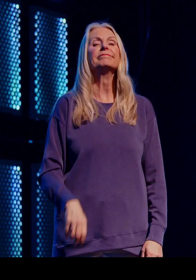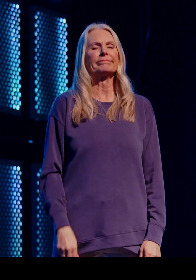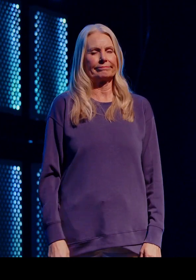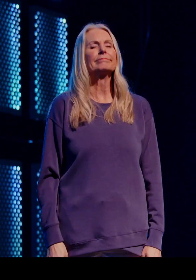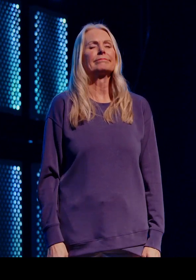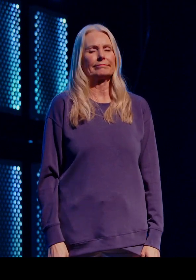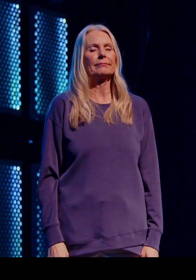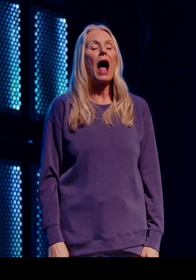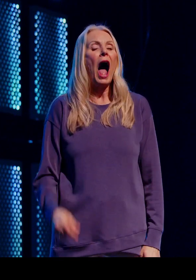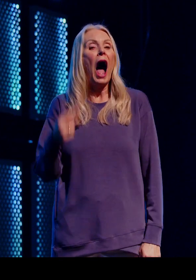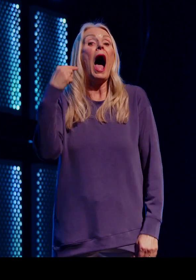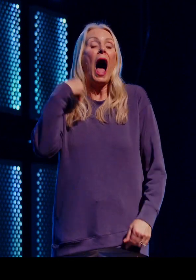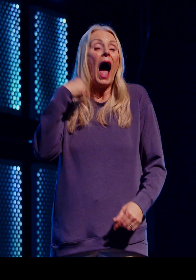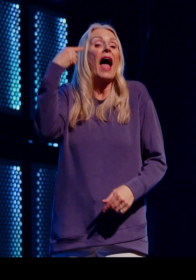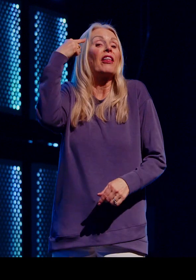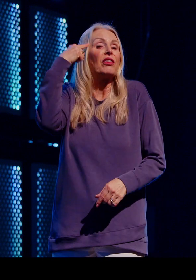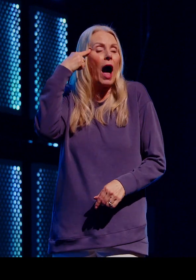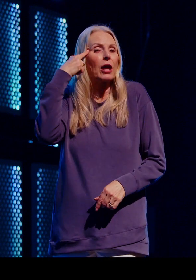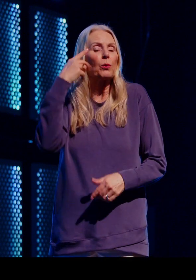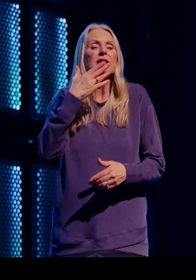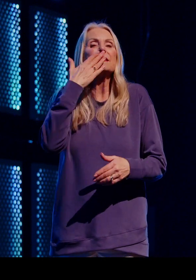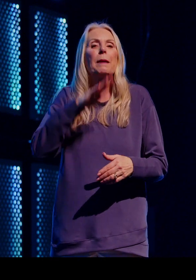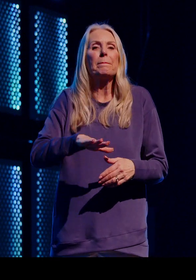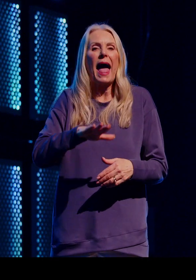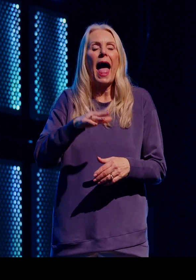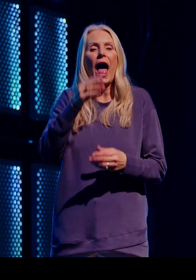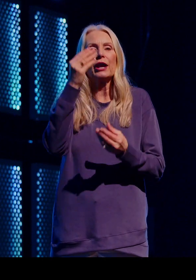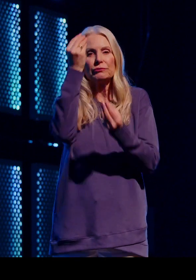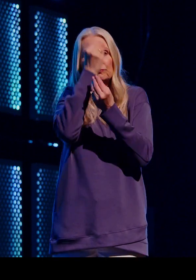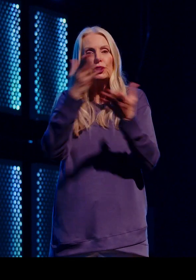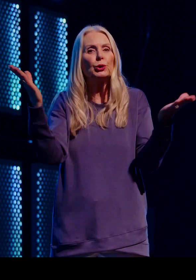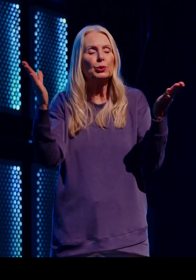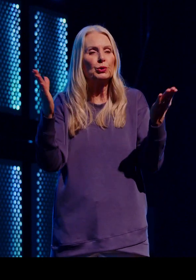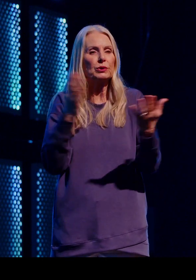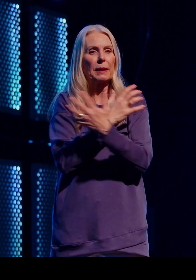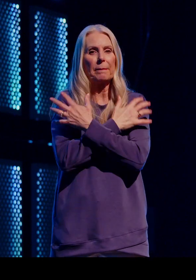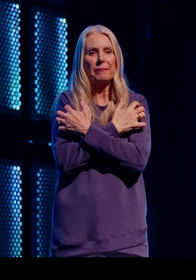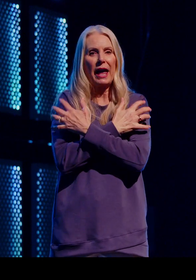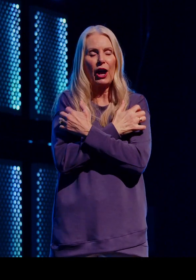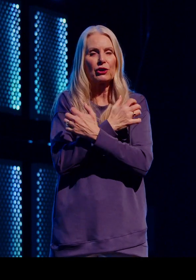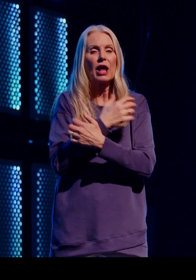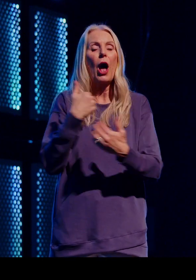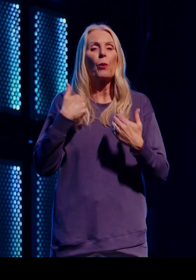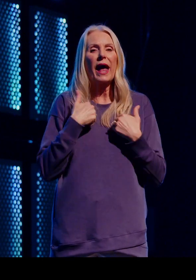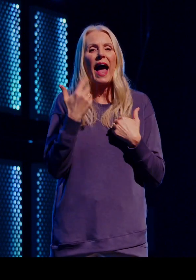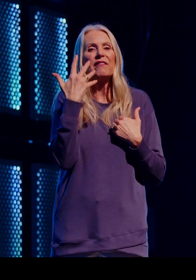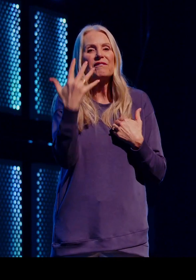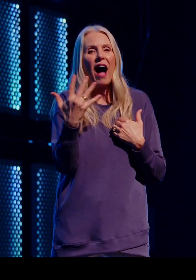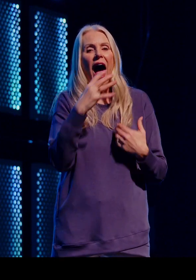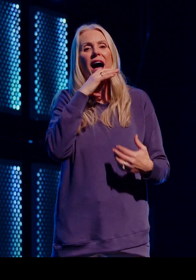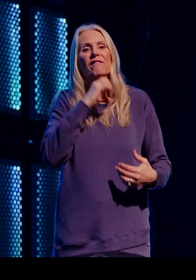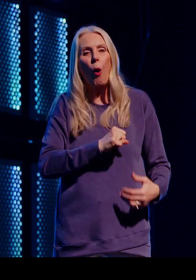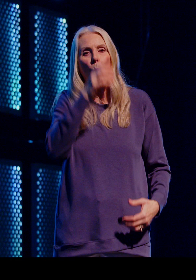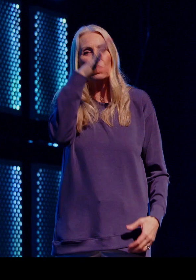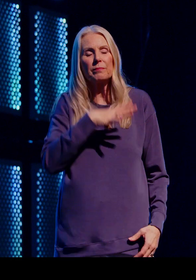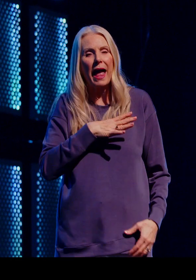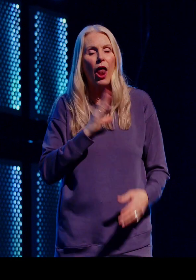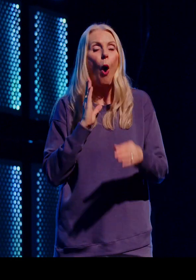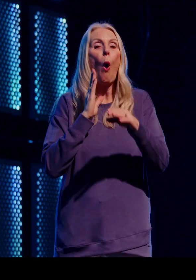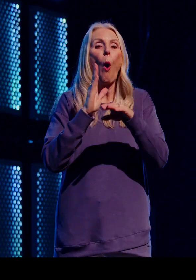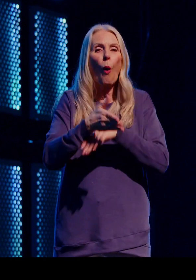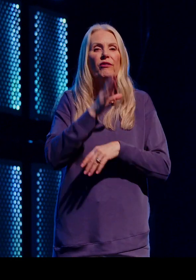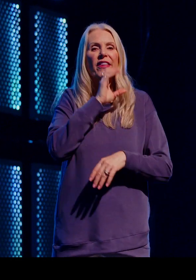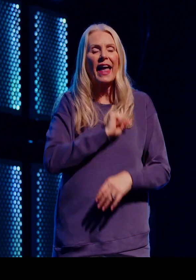But I thought it was more like the Bad News Bears, and I'll tell you why. Our team consisted of 5 old guys over the age of